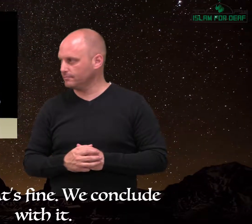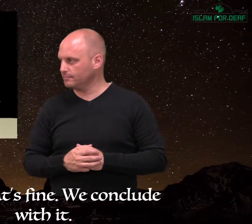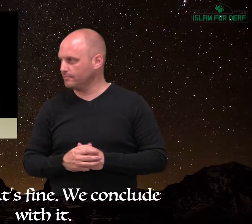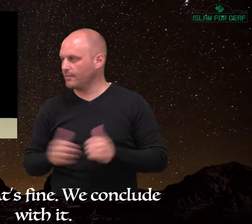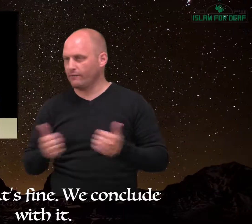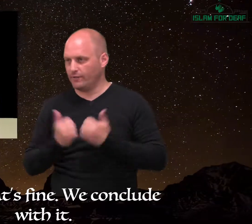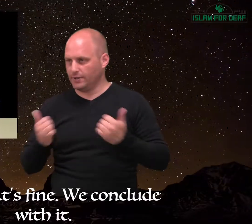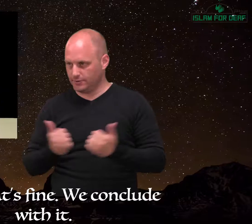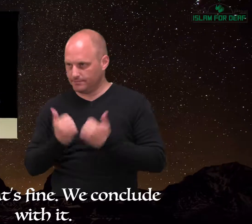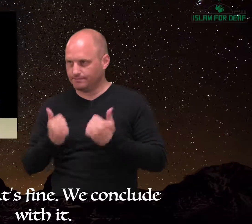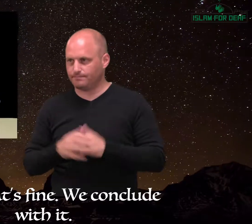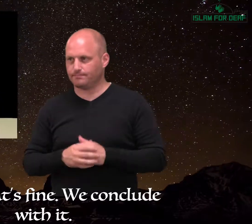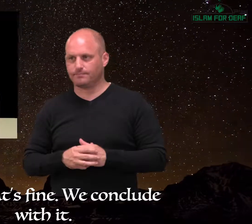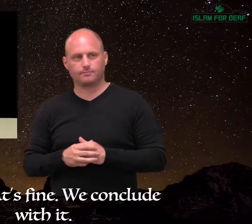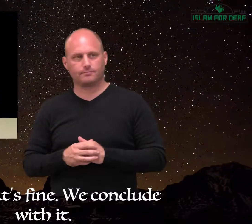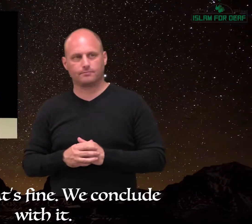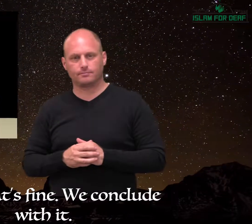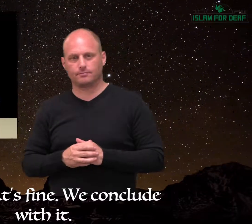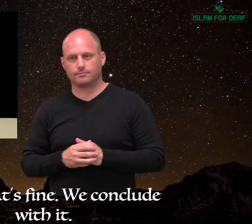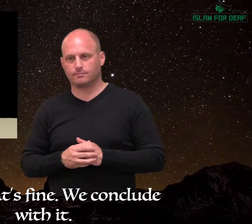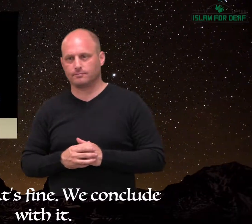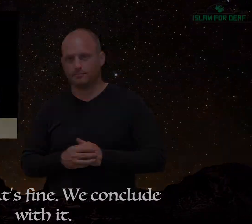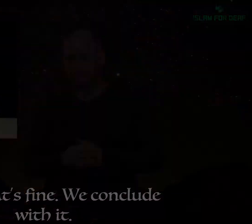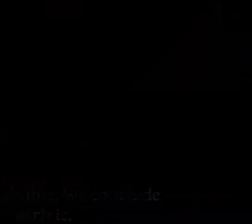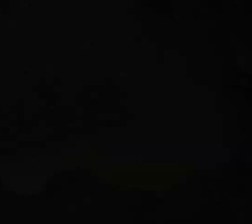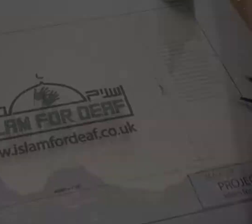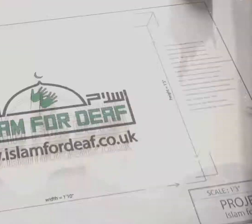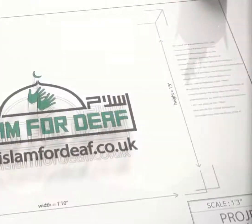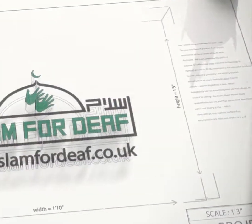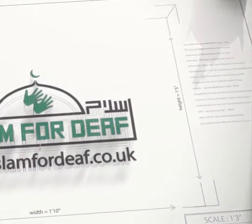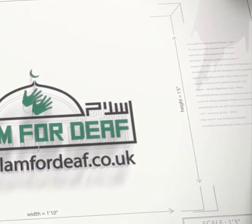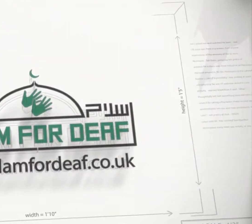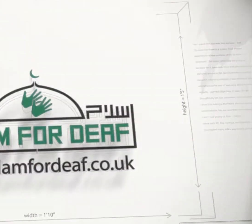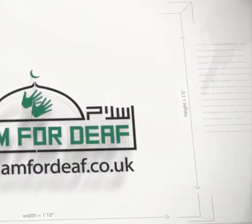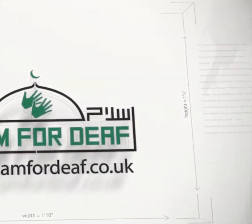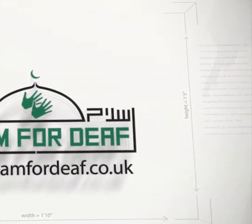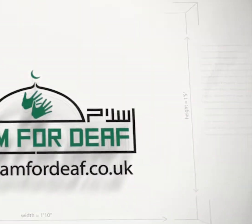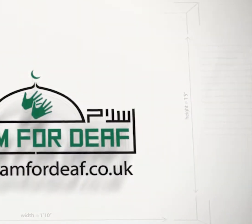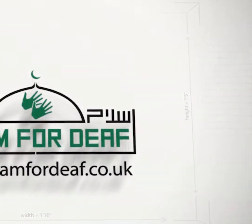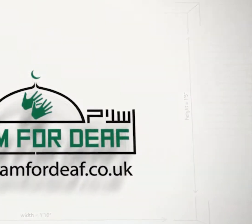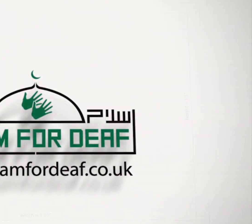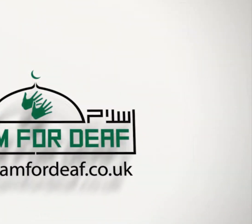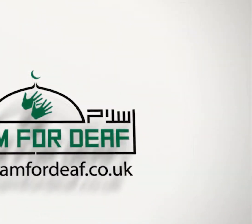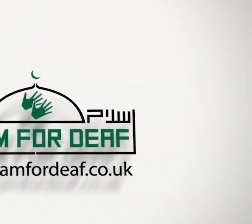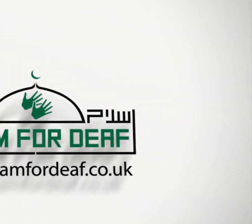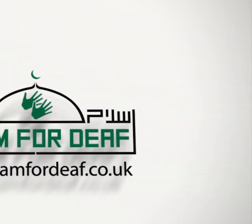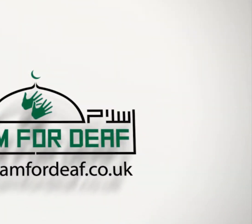Okay, that's fine. Okay. We conclude with it. Yeah. Thank you. Okay.